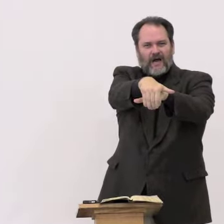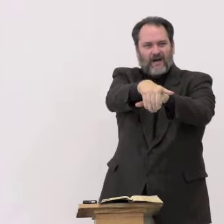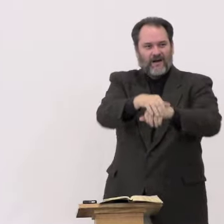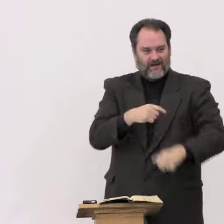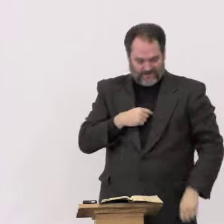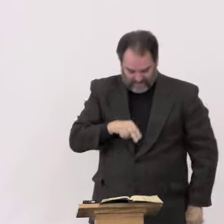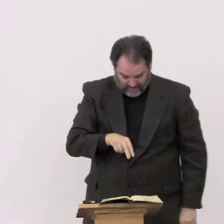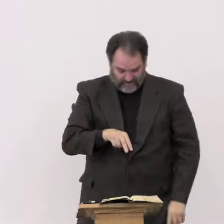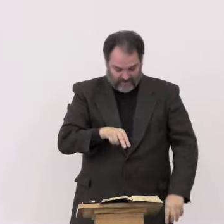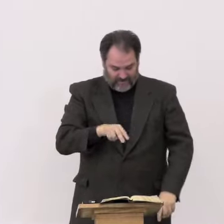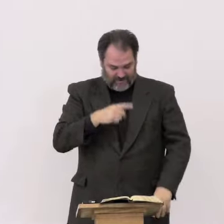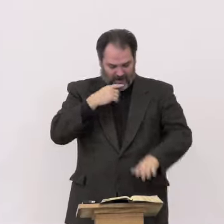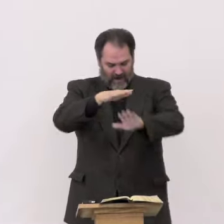so you're just being a hypocrite.